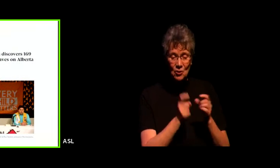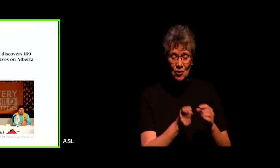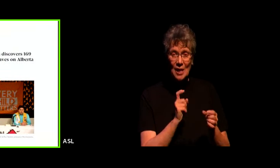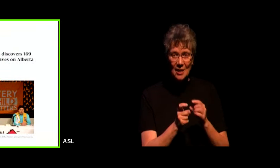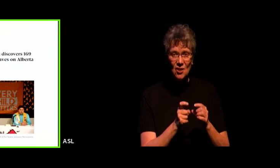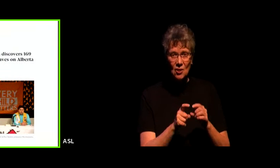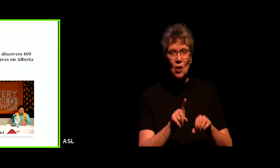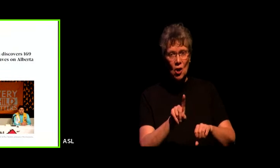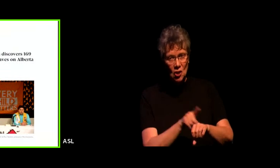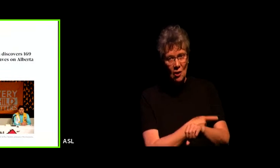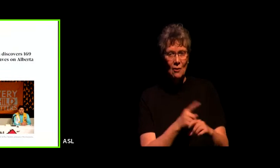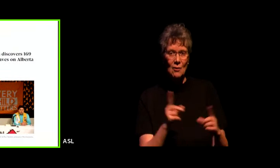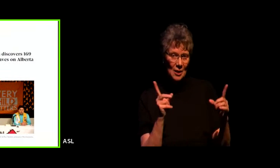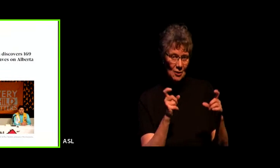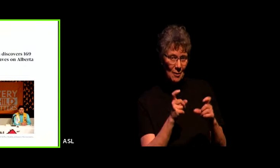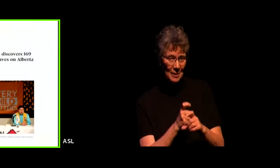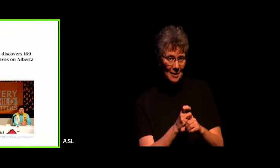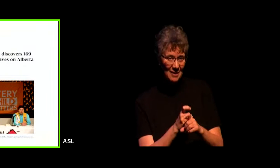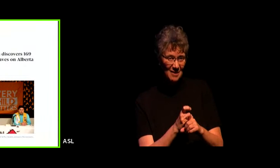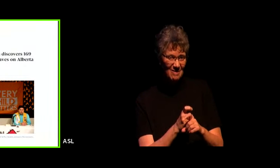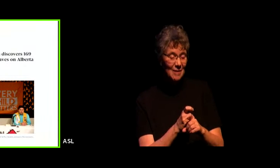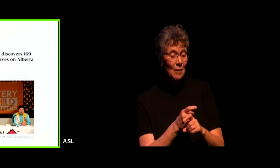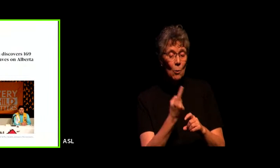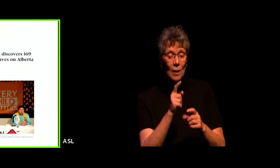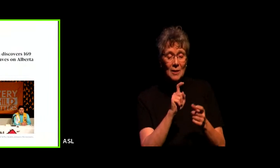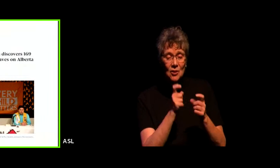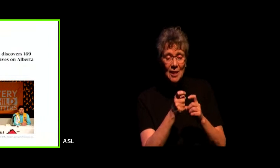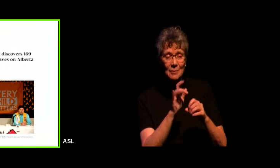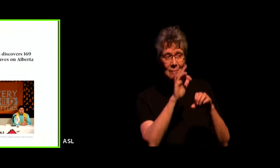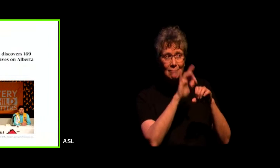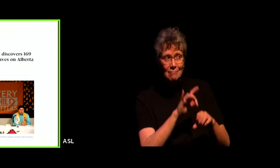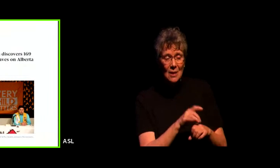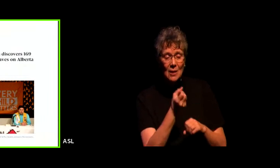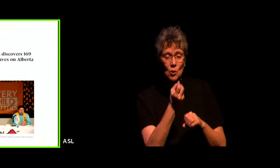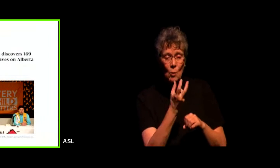one. And we'll see how that goes. Bringing